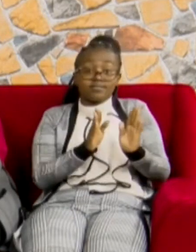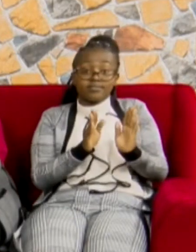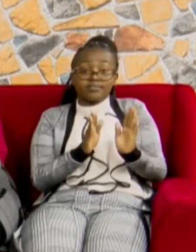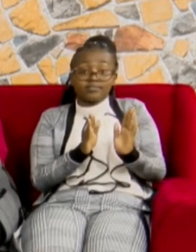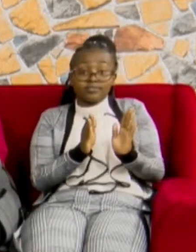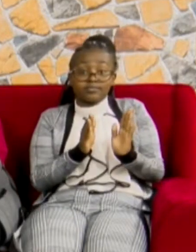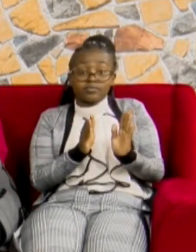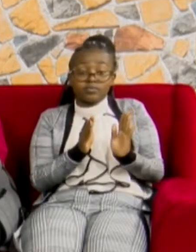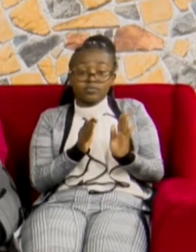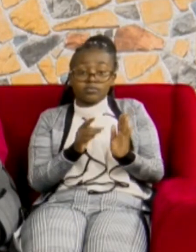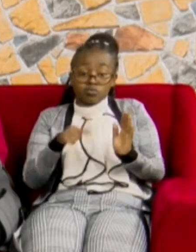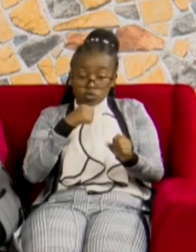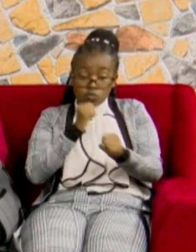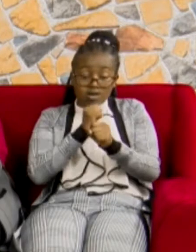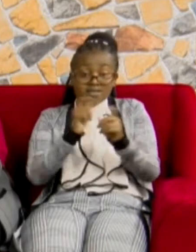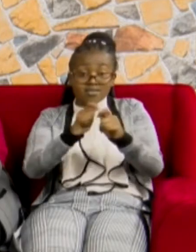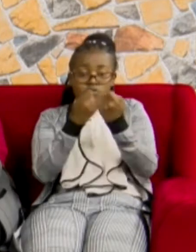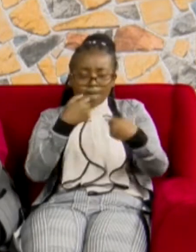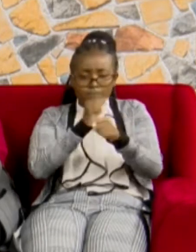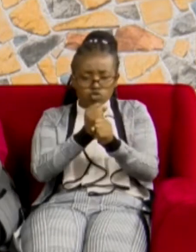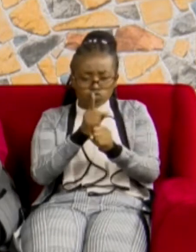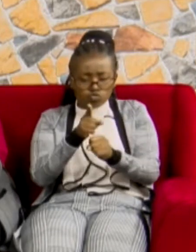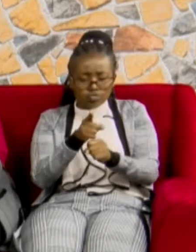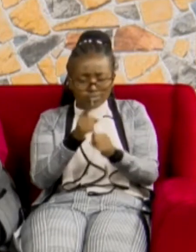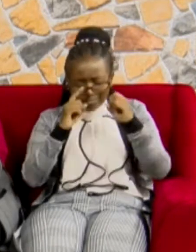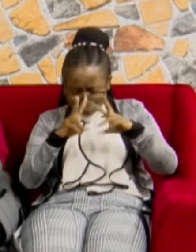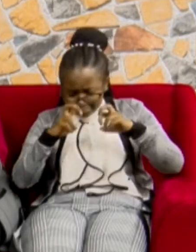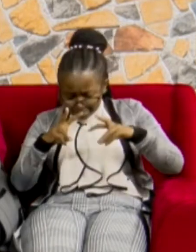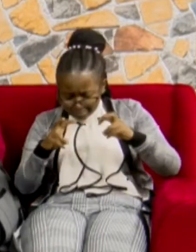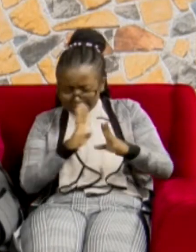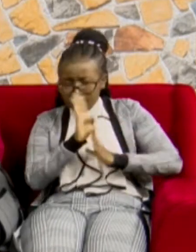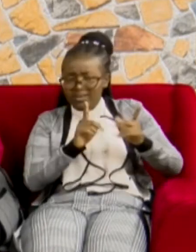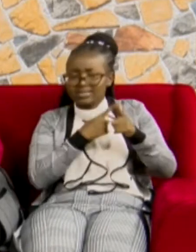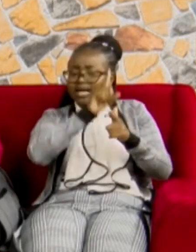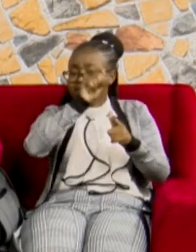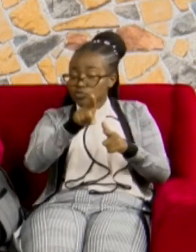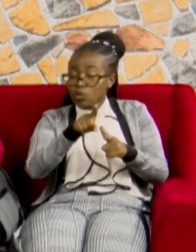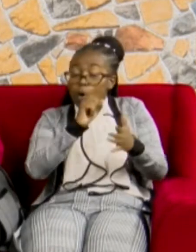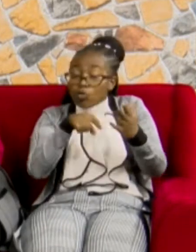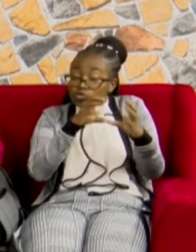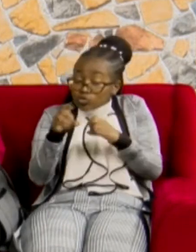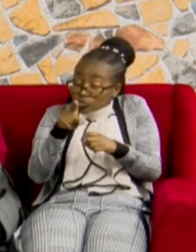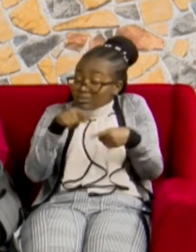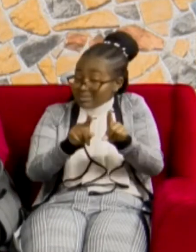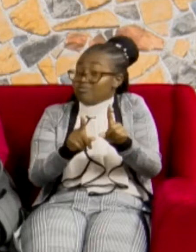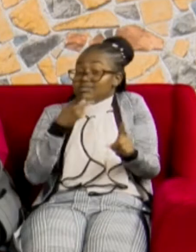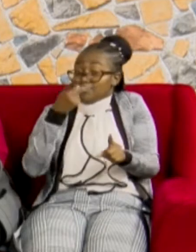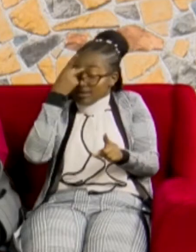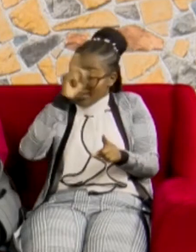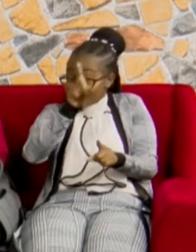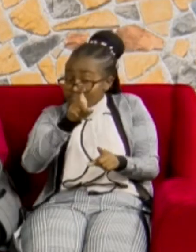we work as a team to analyze that behavior and then ask you, so what do you do as a parent? Are